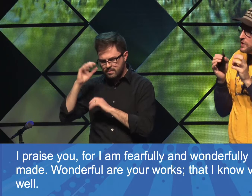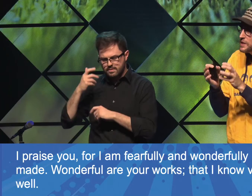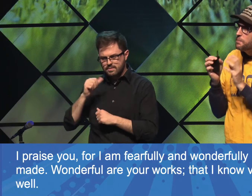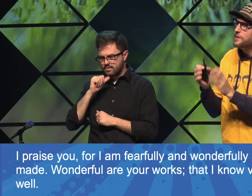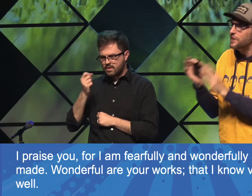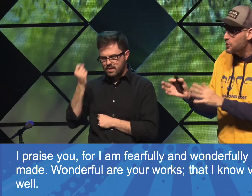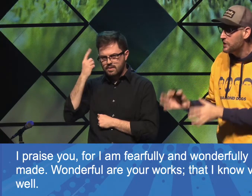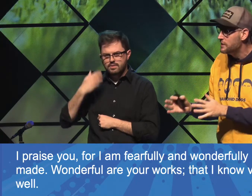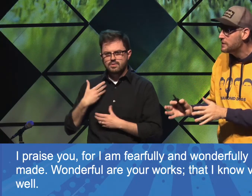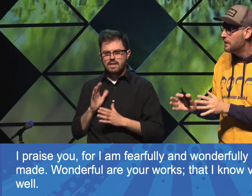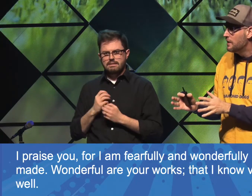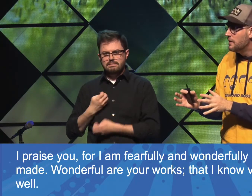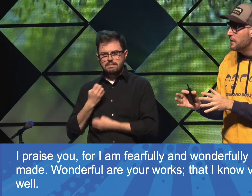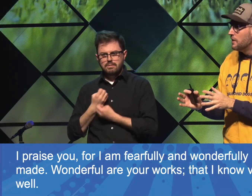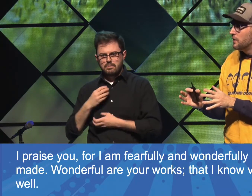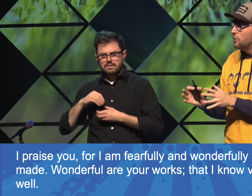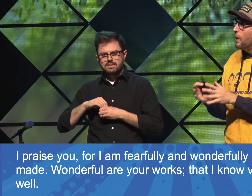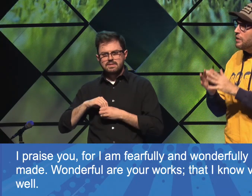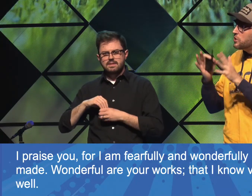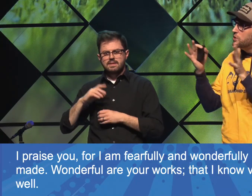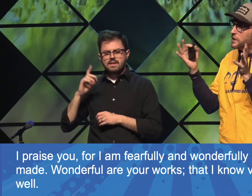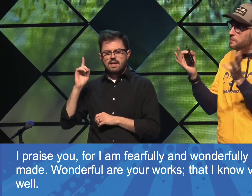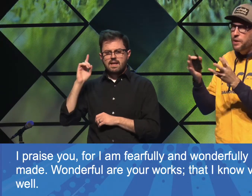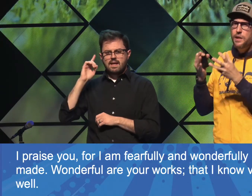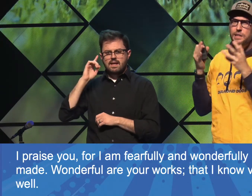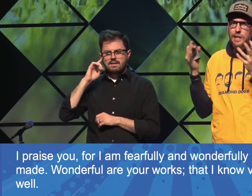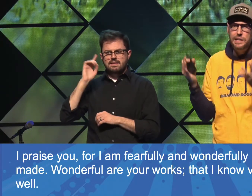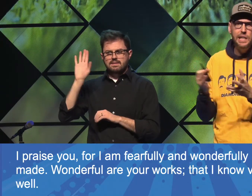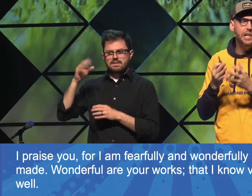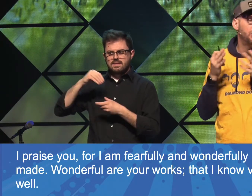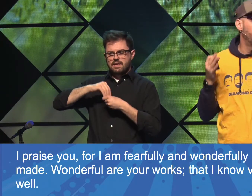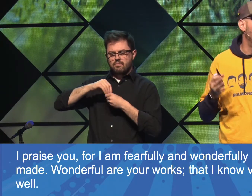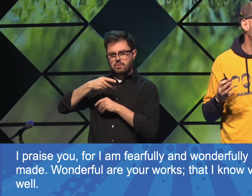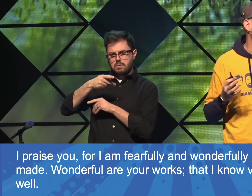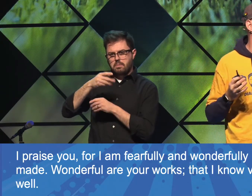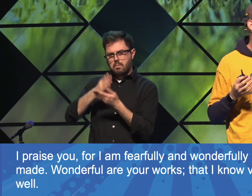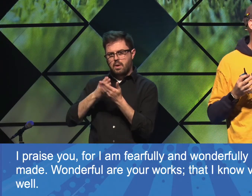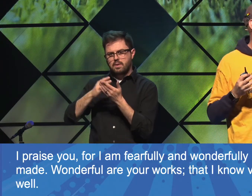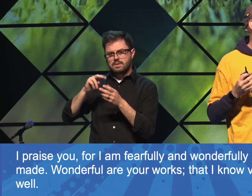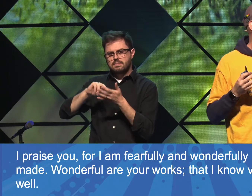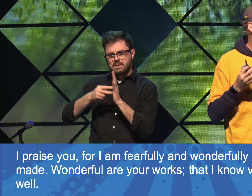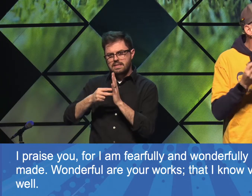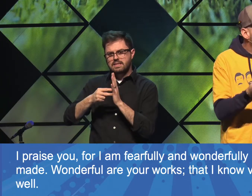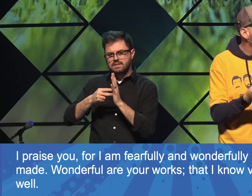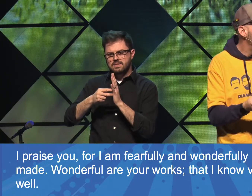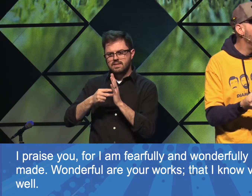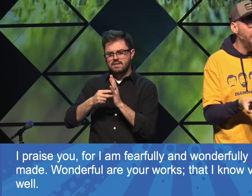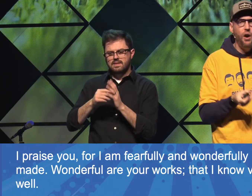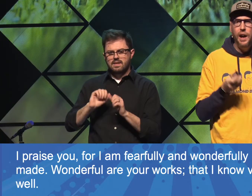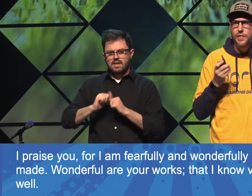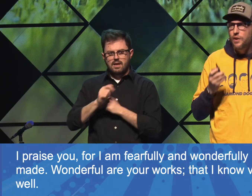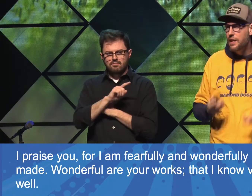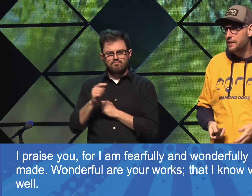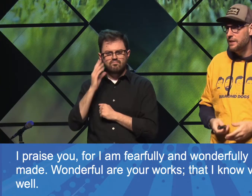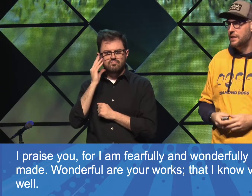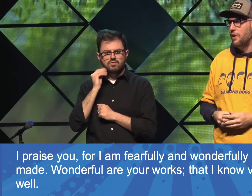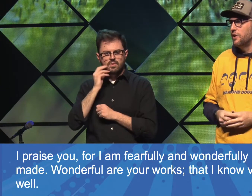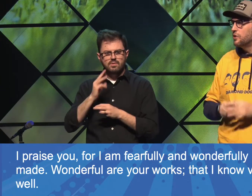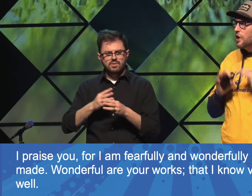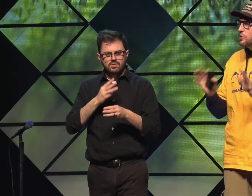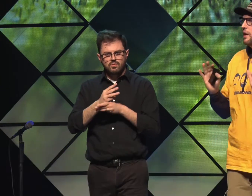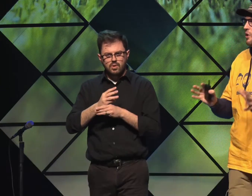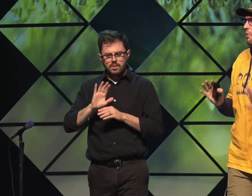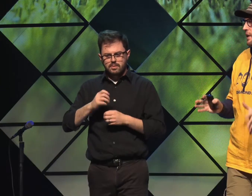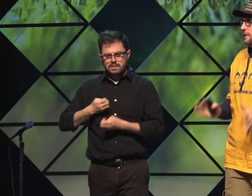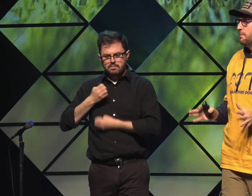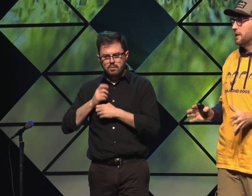emotional dispositions, the way in which you experience and see the world. It's a part of who we are, and they're necessary. And so